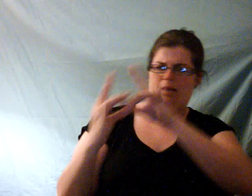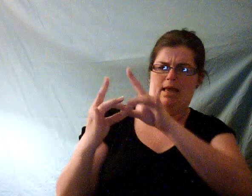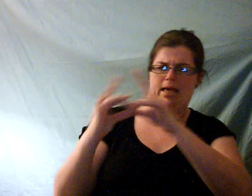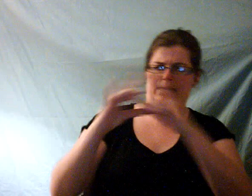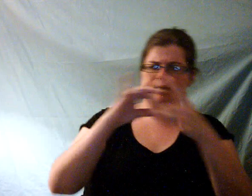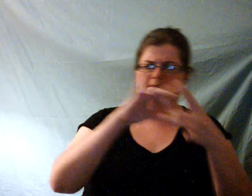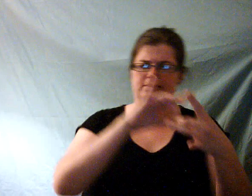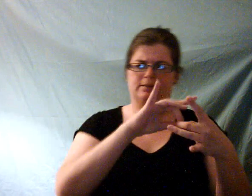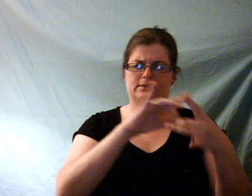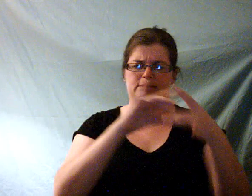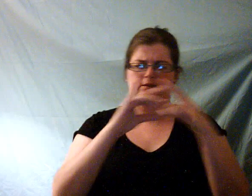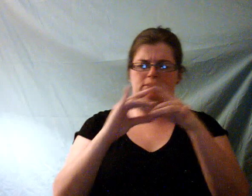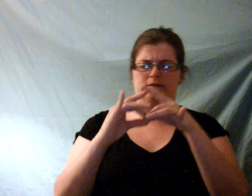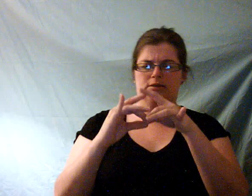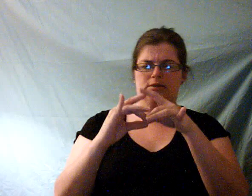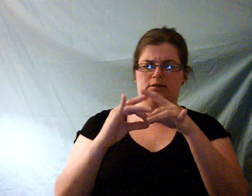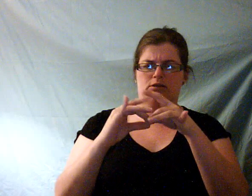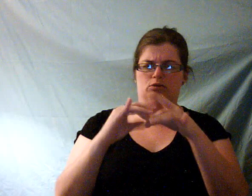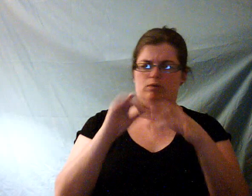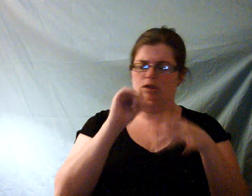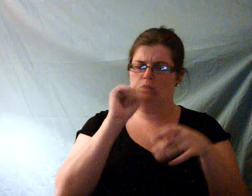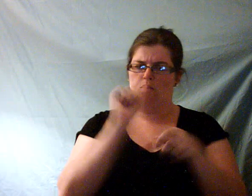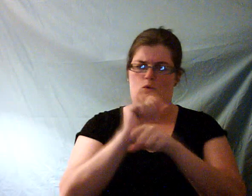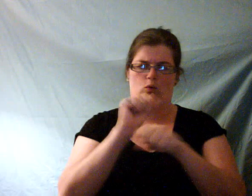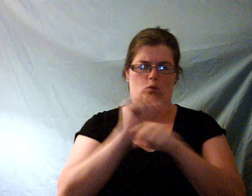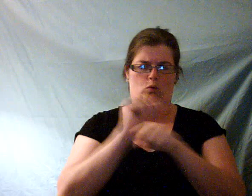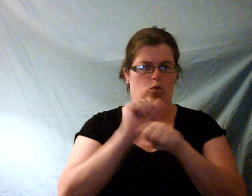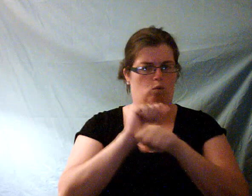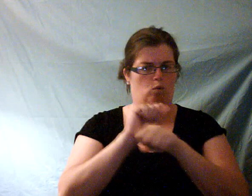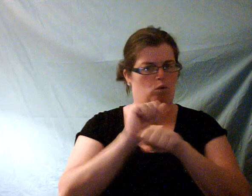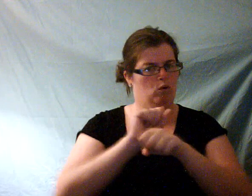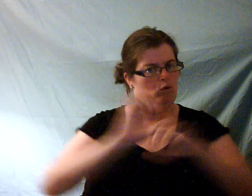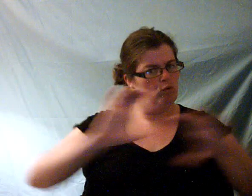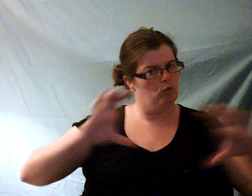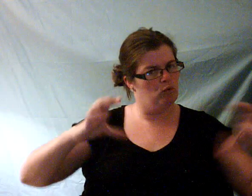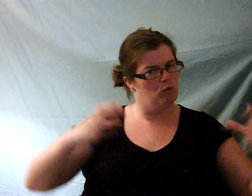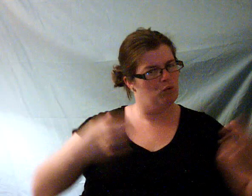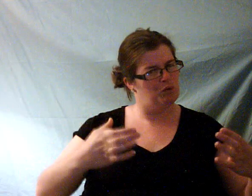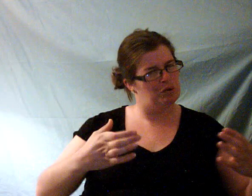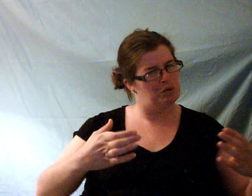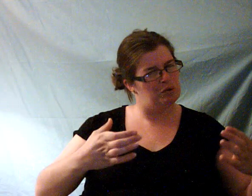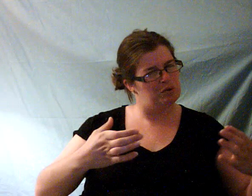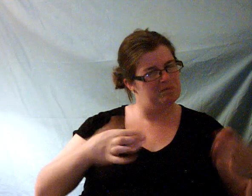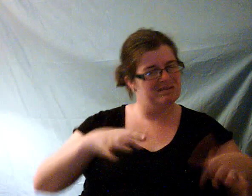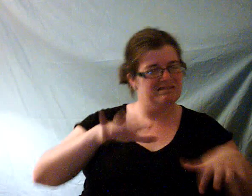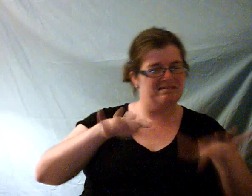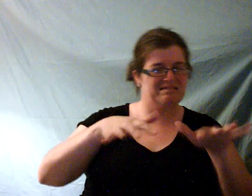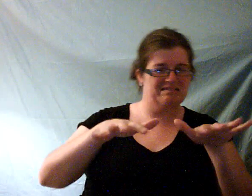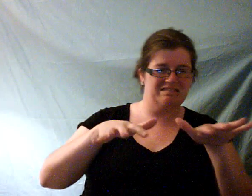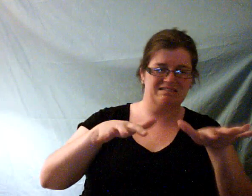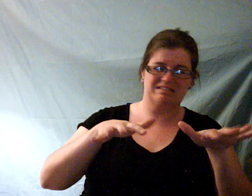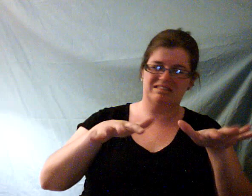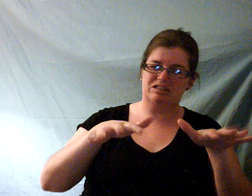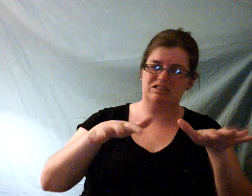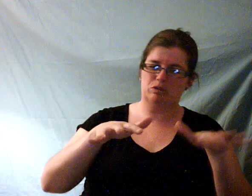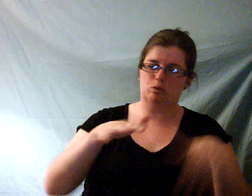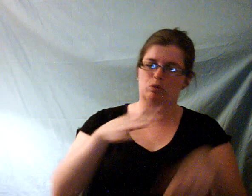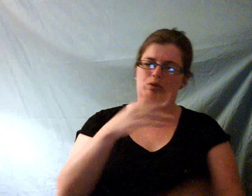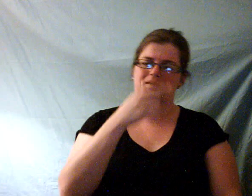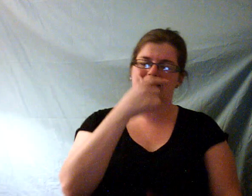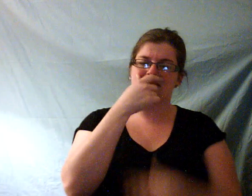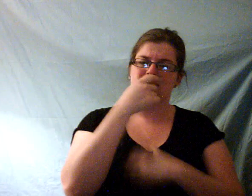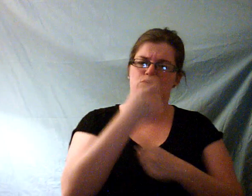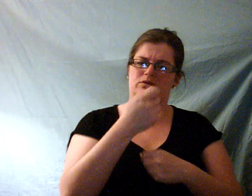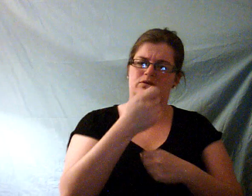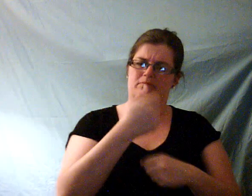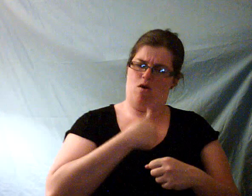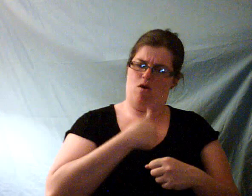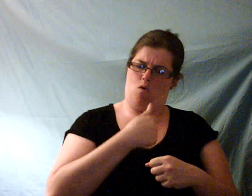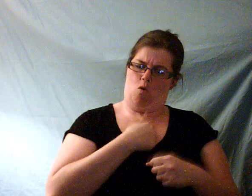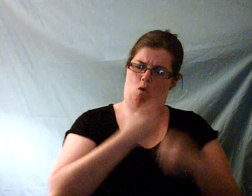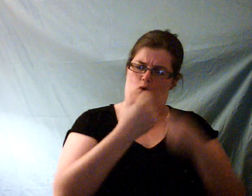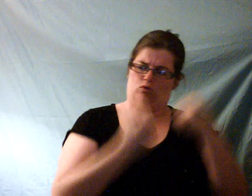We don't work in groups well. We're interested in having my own car. We don't share things